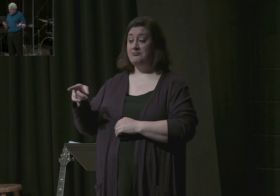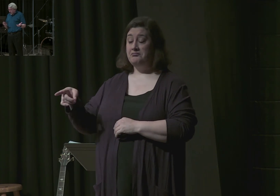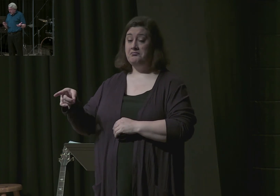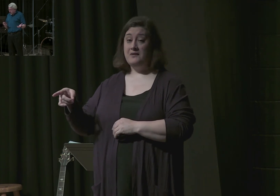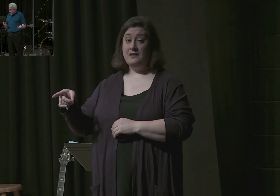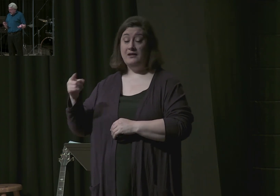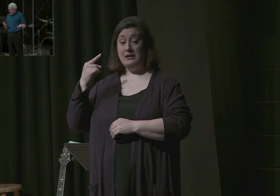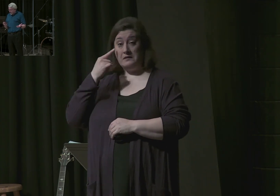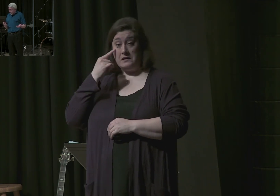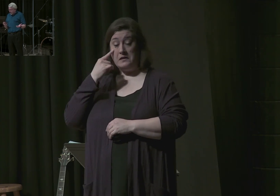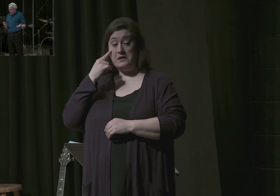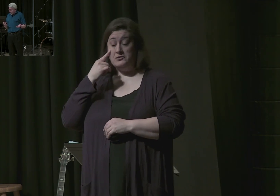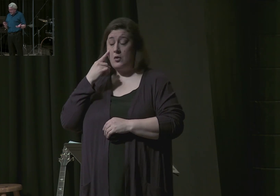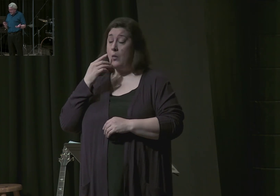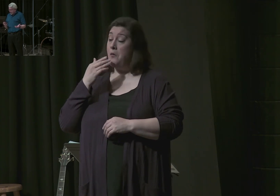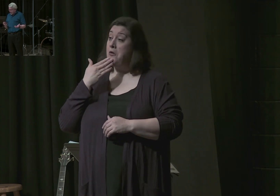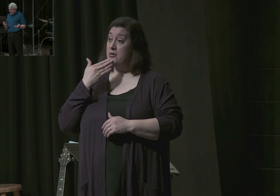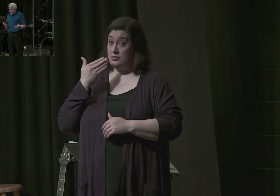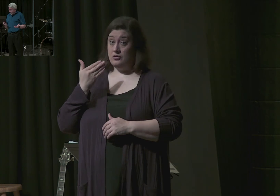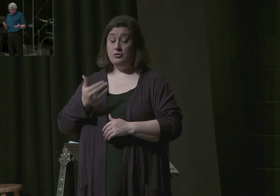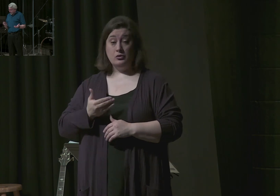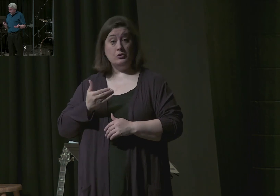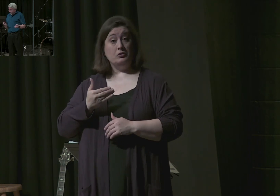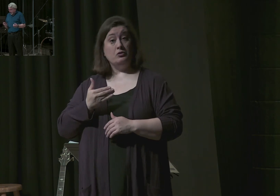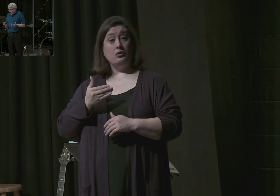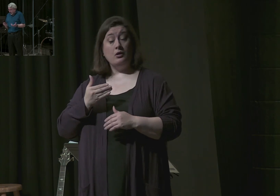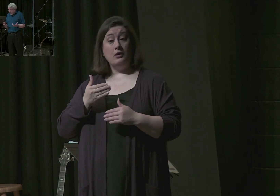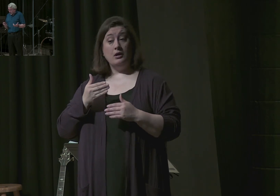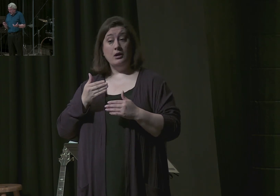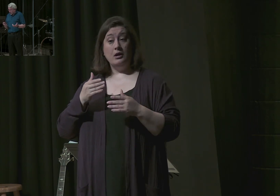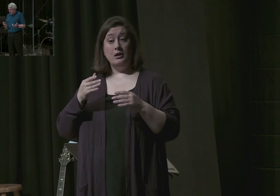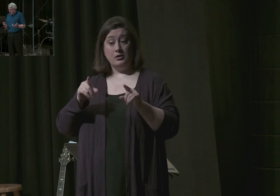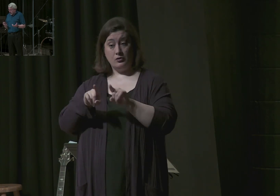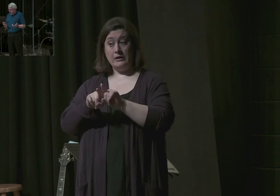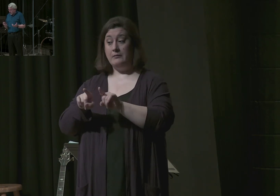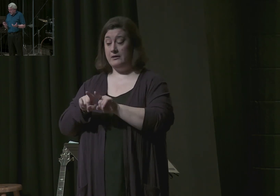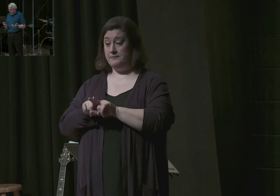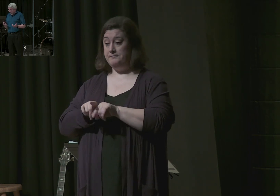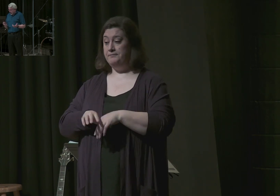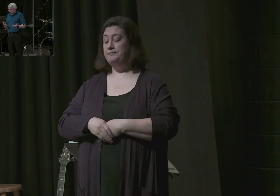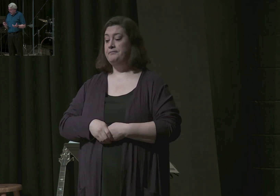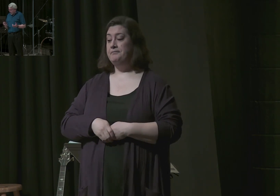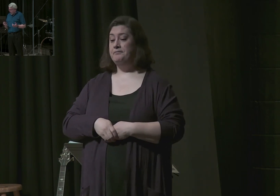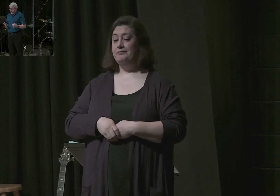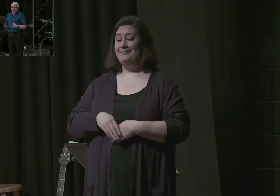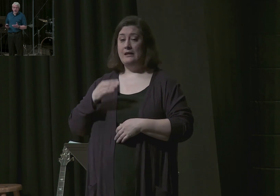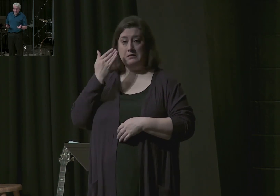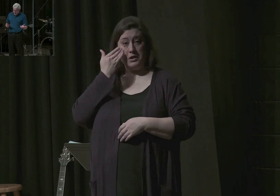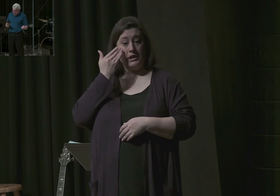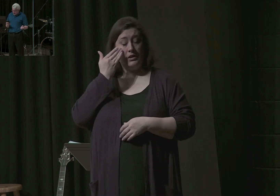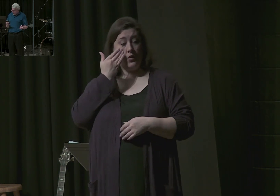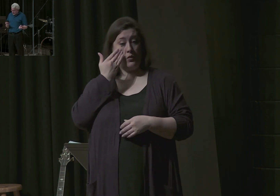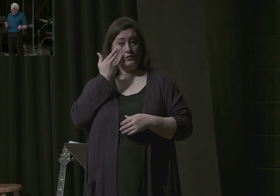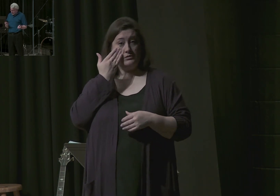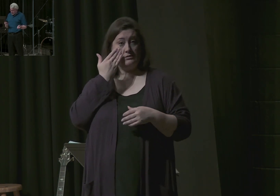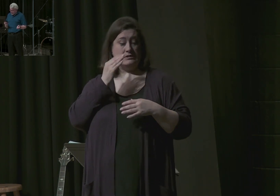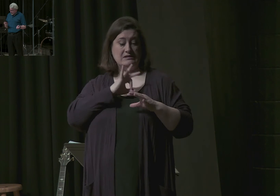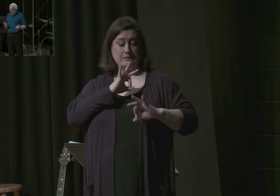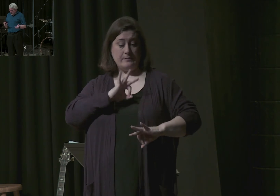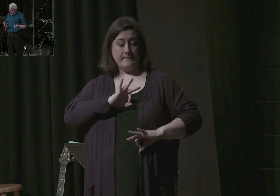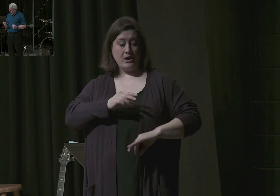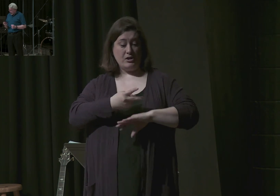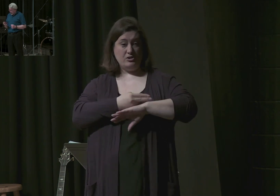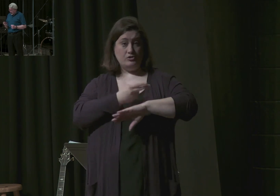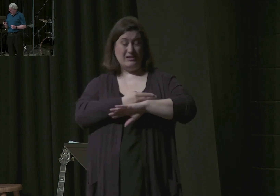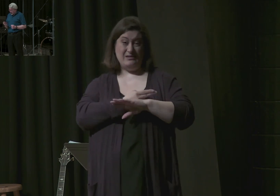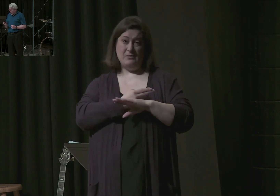this looks like a great deal for him. They say that mottled sheep and goats would be less value,